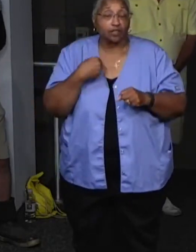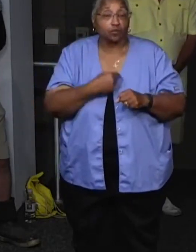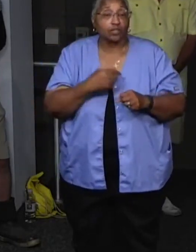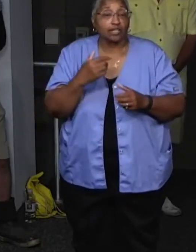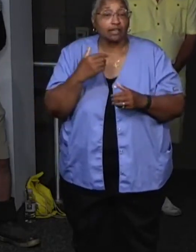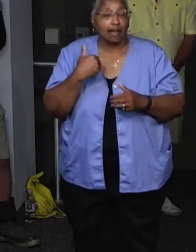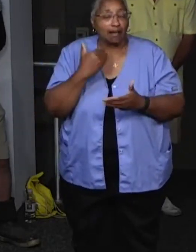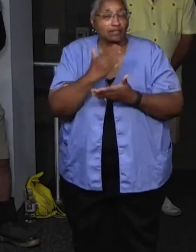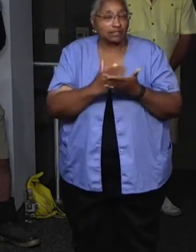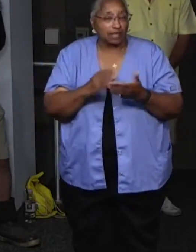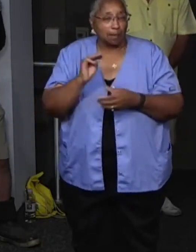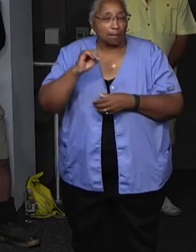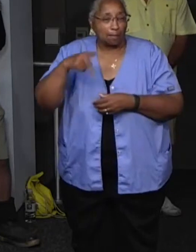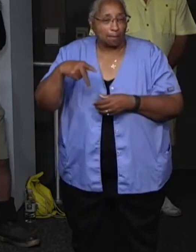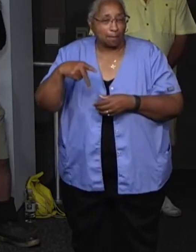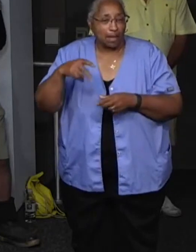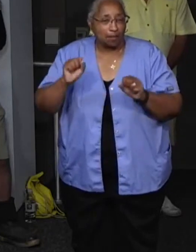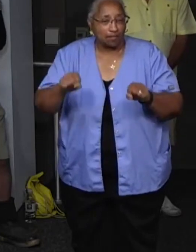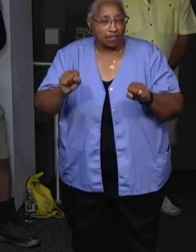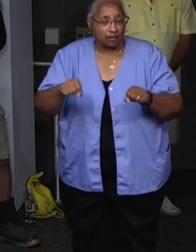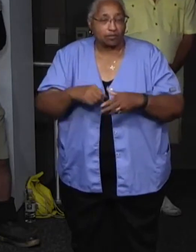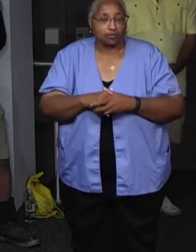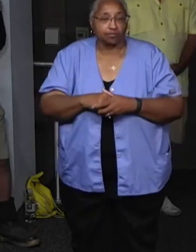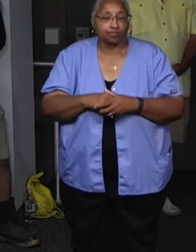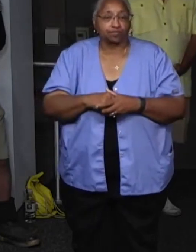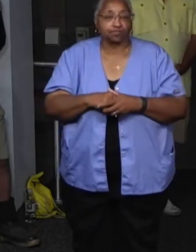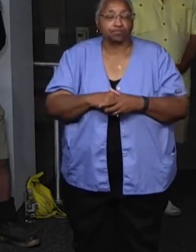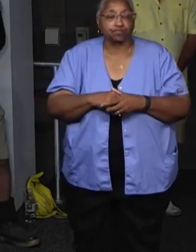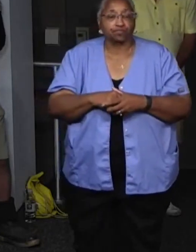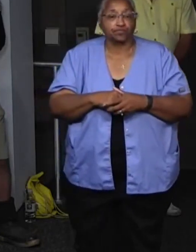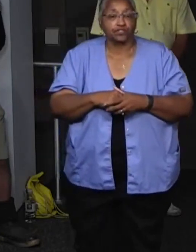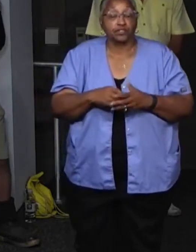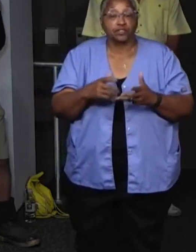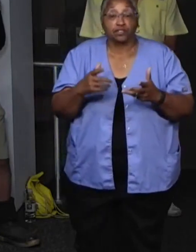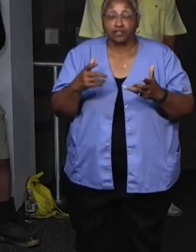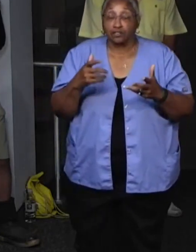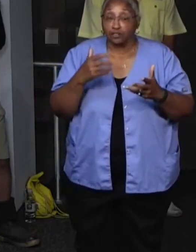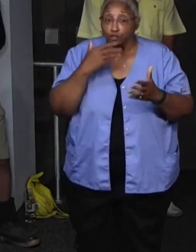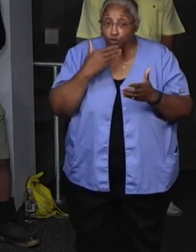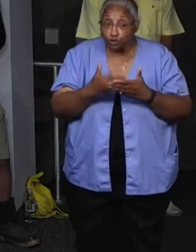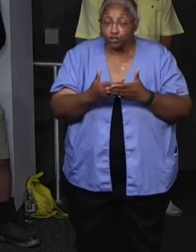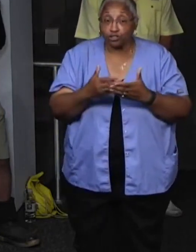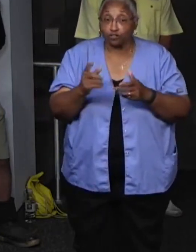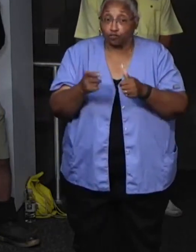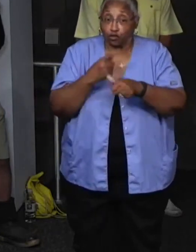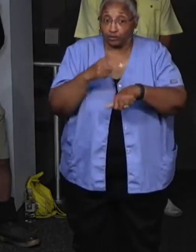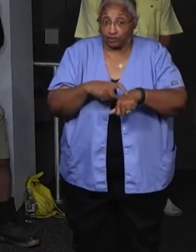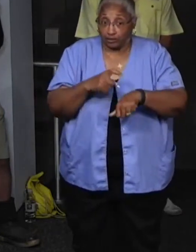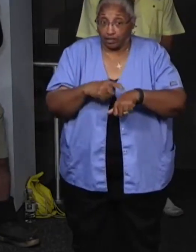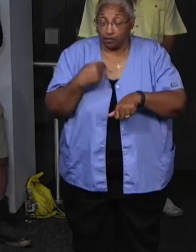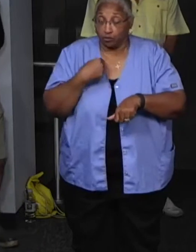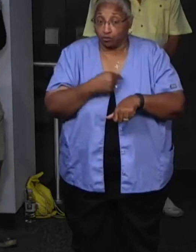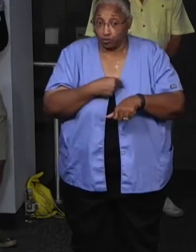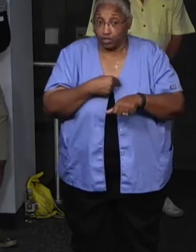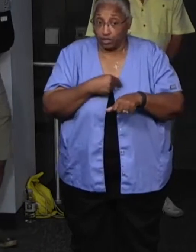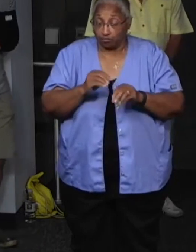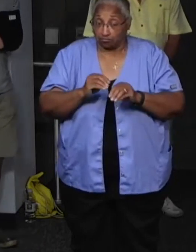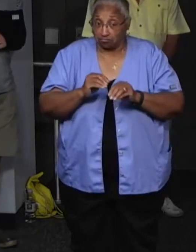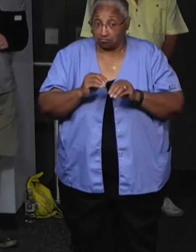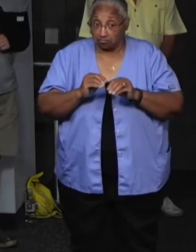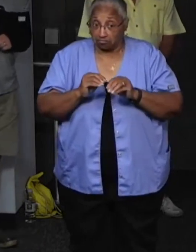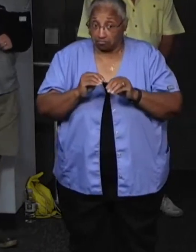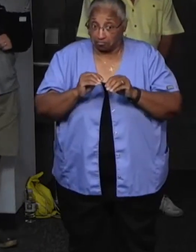available. I'll mention first, I'll have a couple caveats on it. It's innovative approach. It's the first time we've ever released something like this